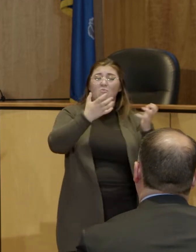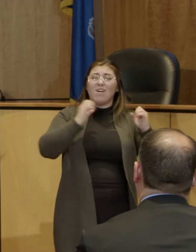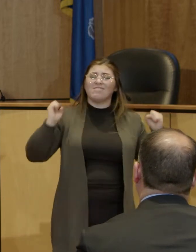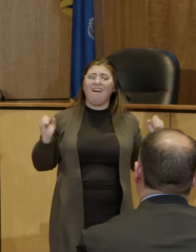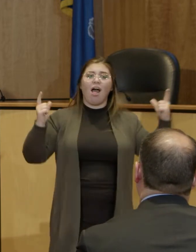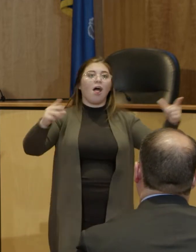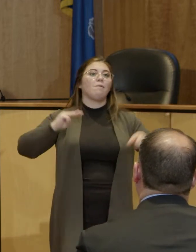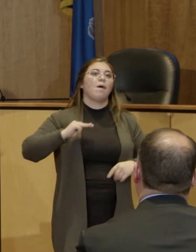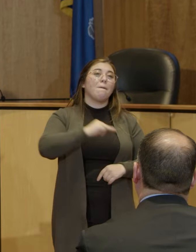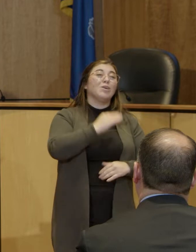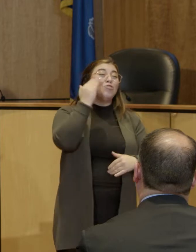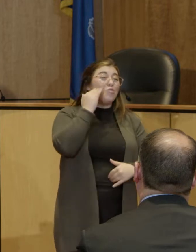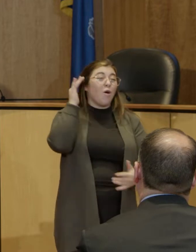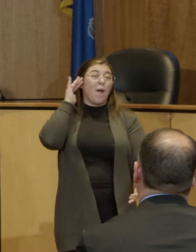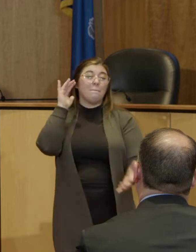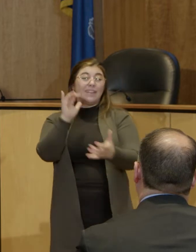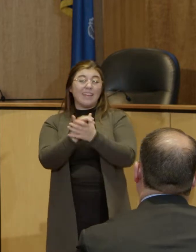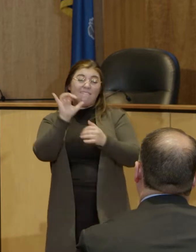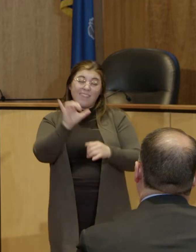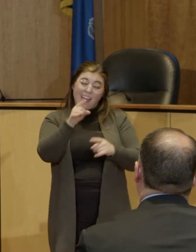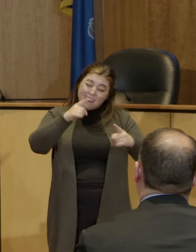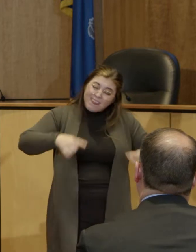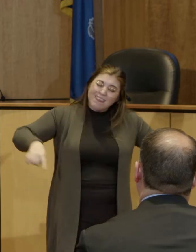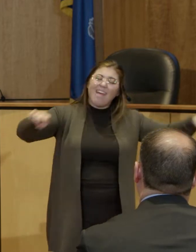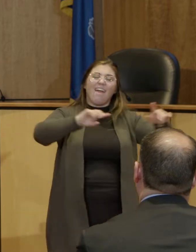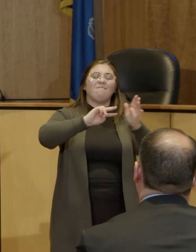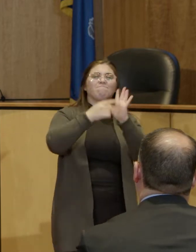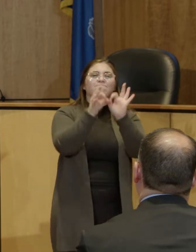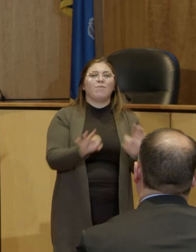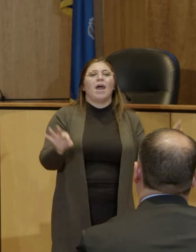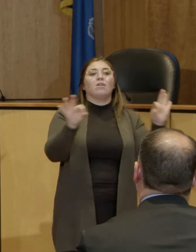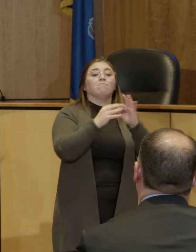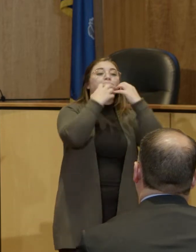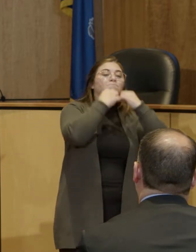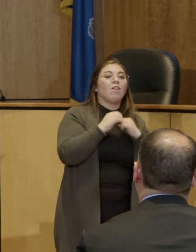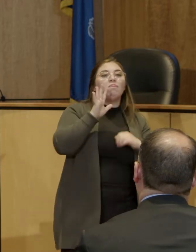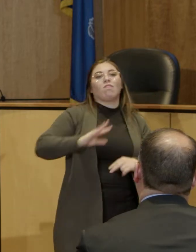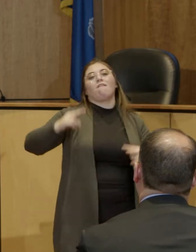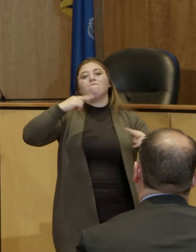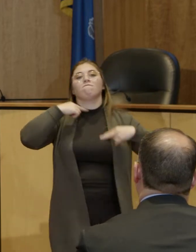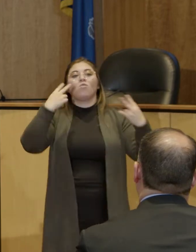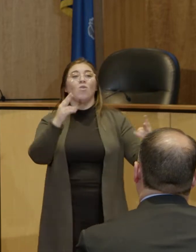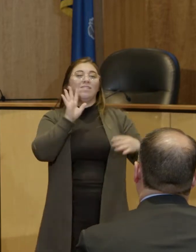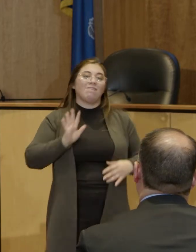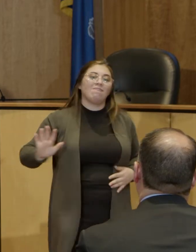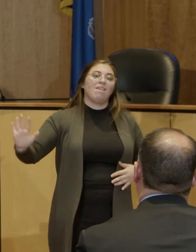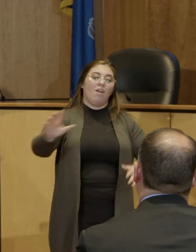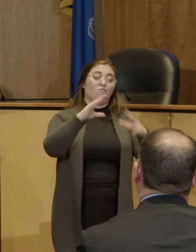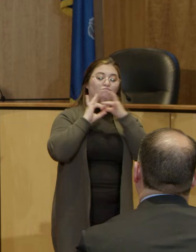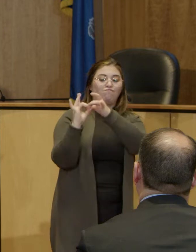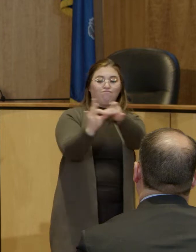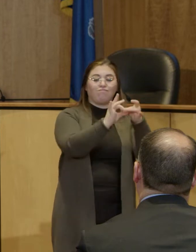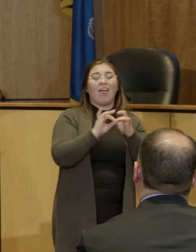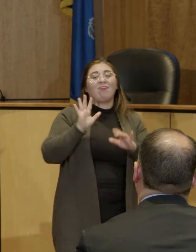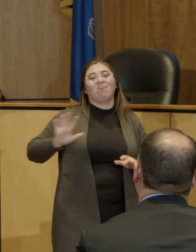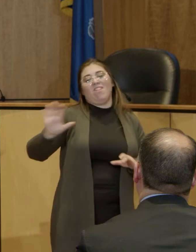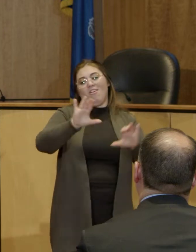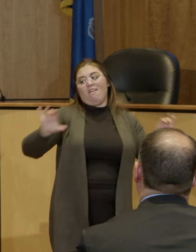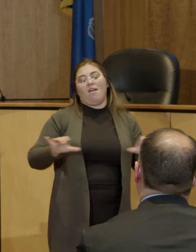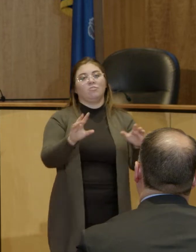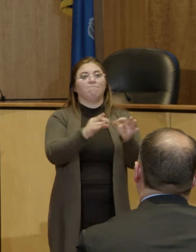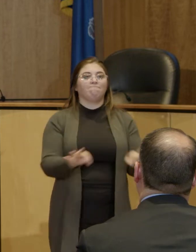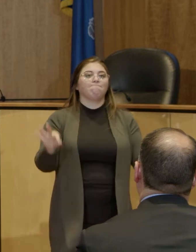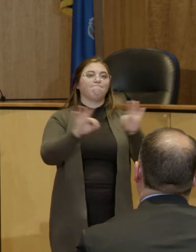to know and believe that they matter, that their voice, their relationships, and their actions